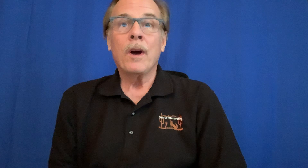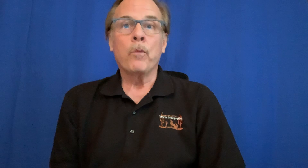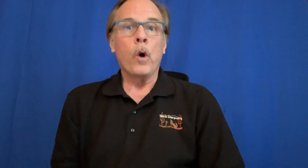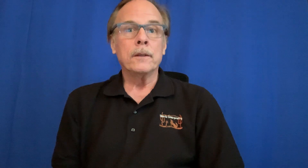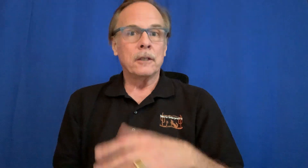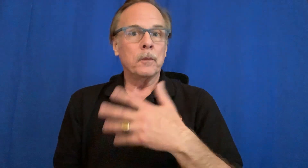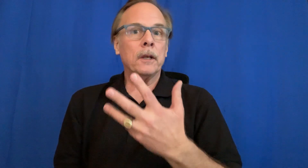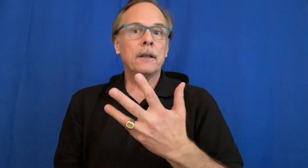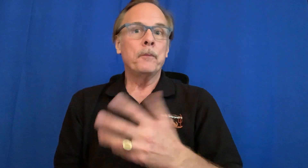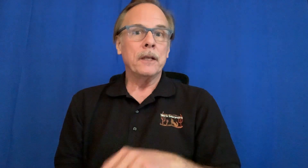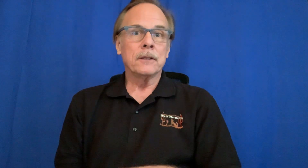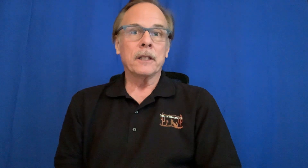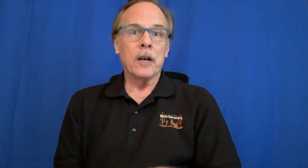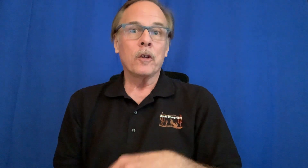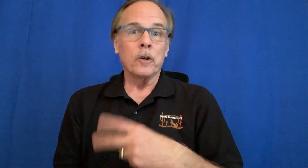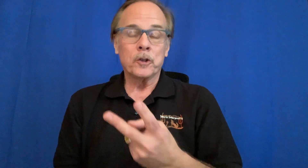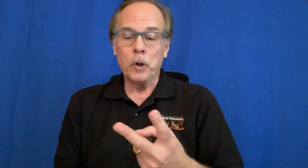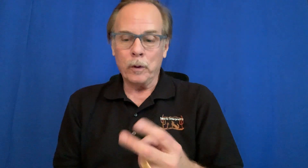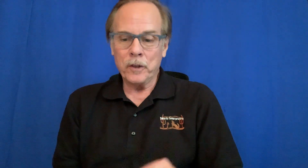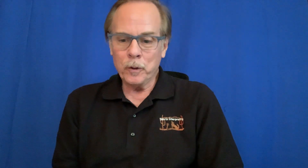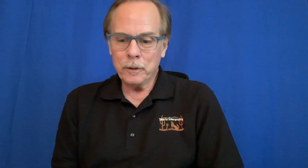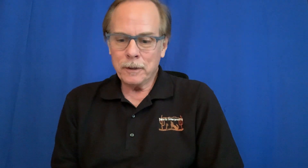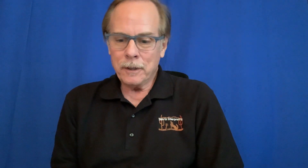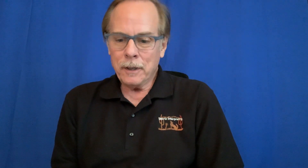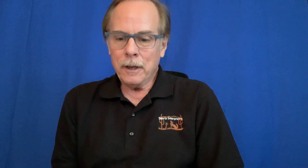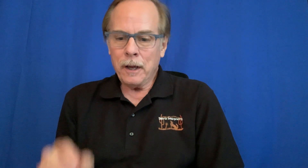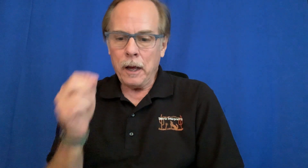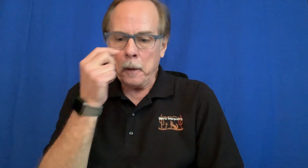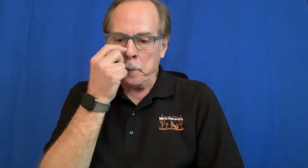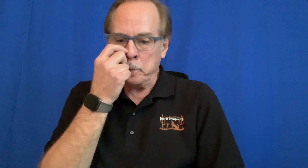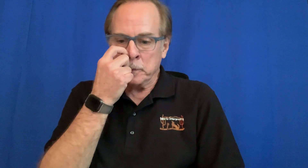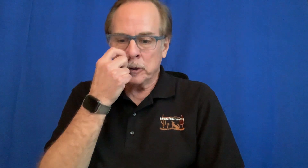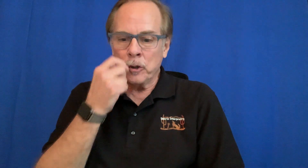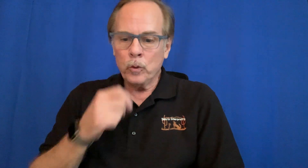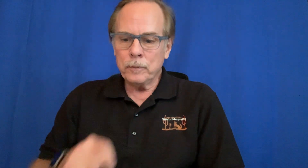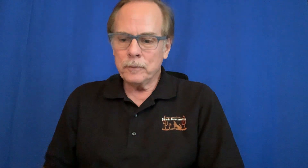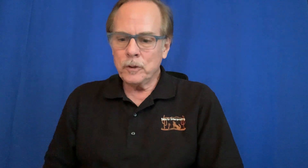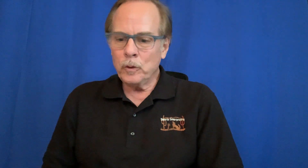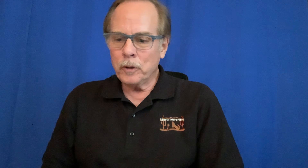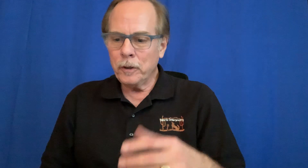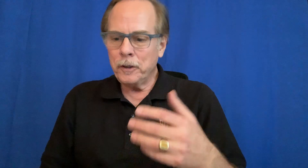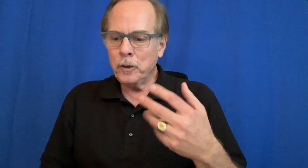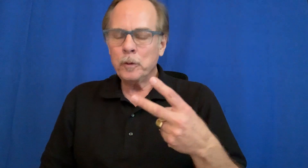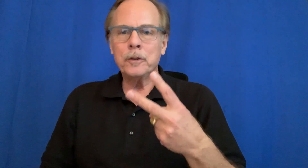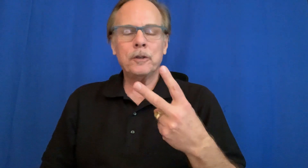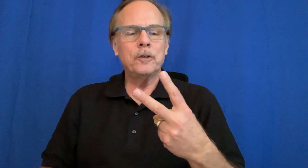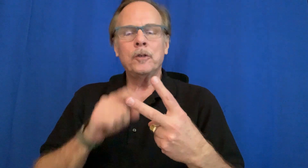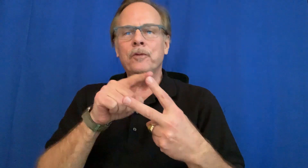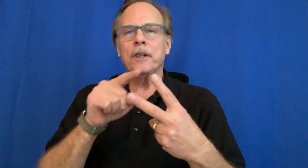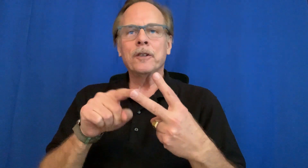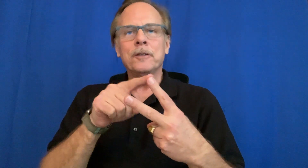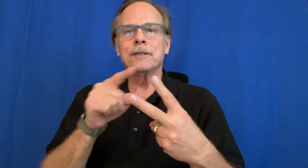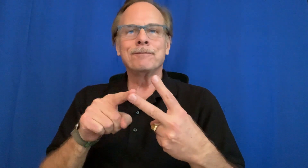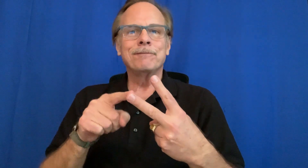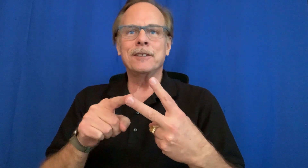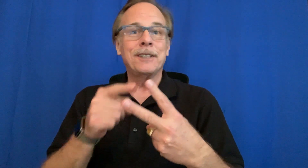have one sibling, that means together there's two of you. So you could use two fingers to say